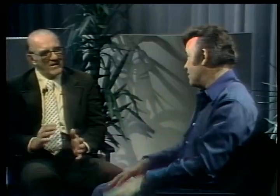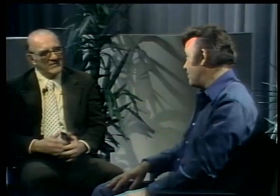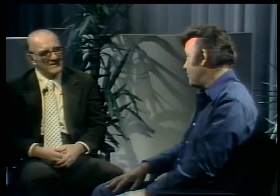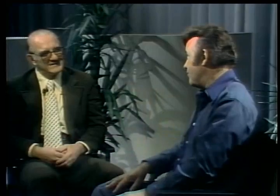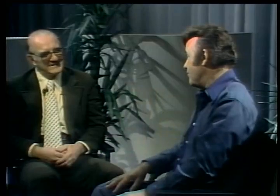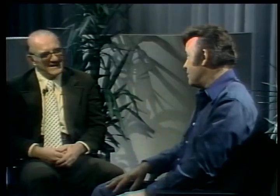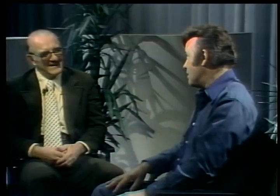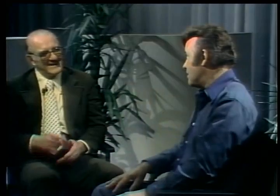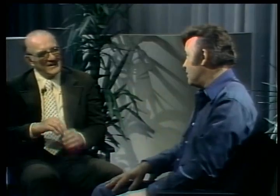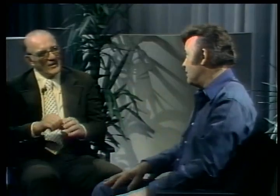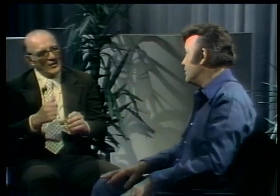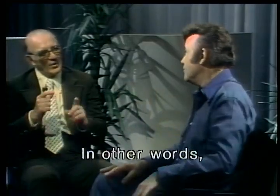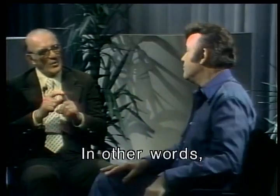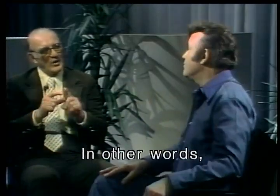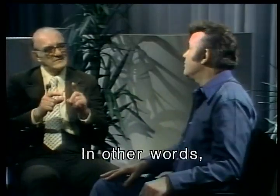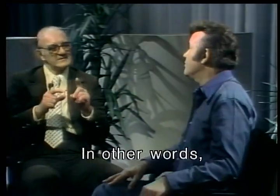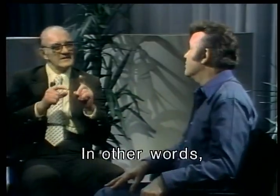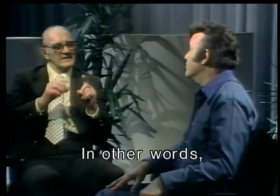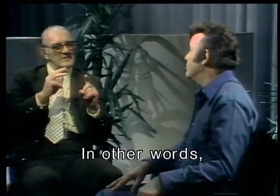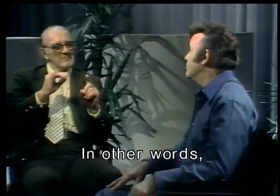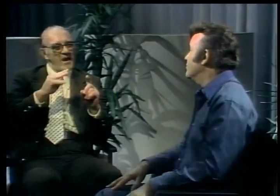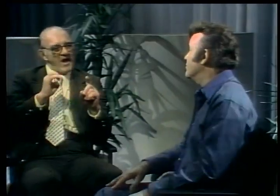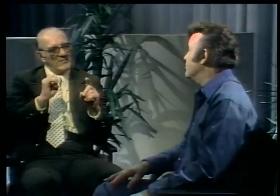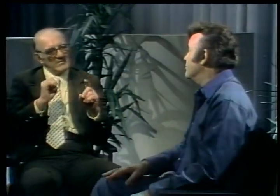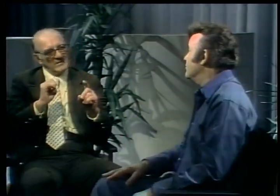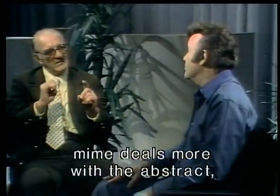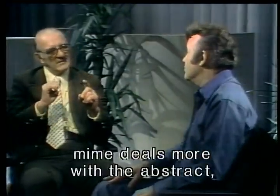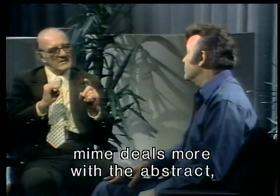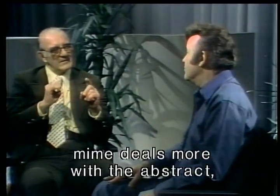Marvelous. In other words, mime